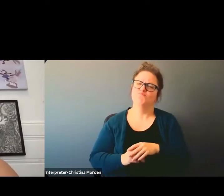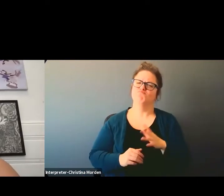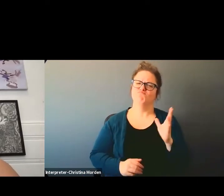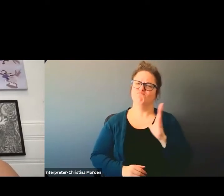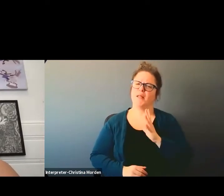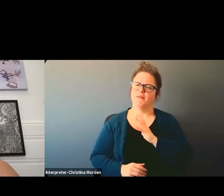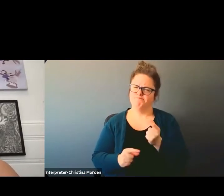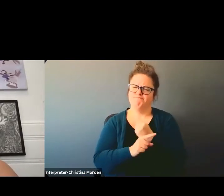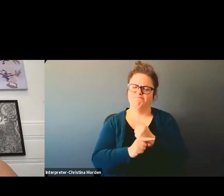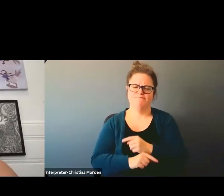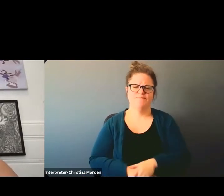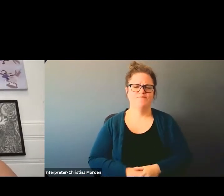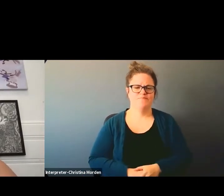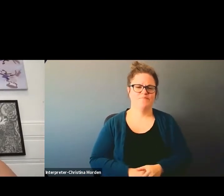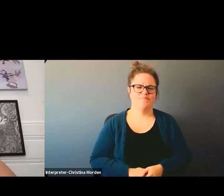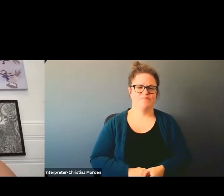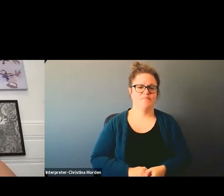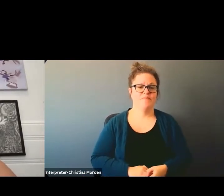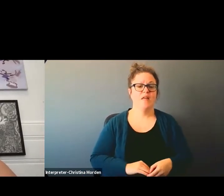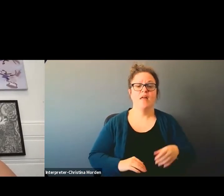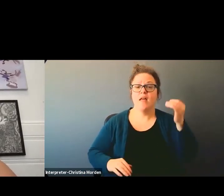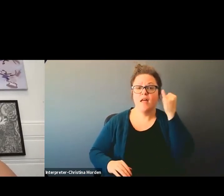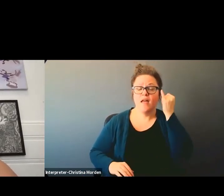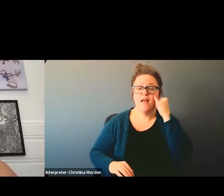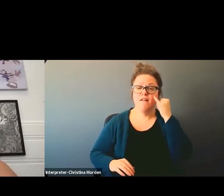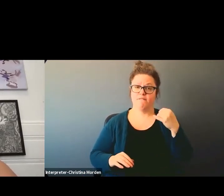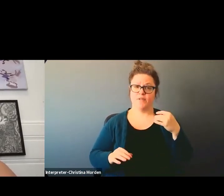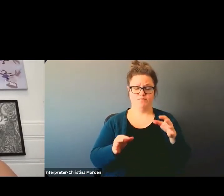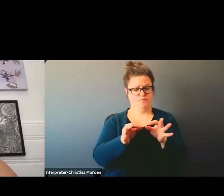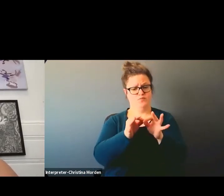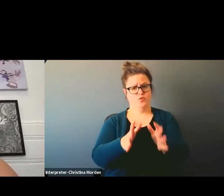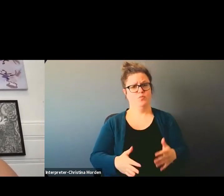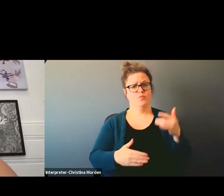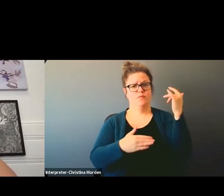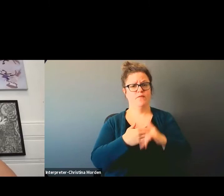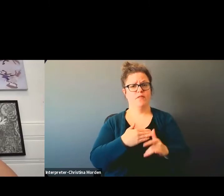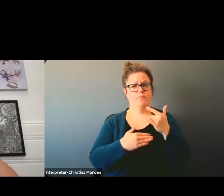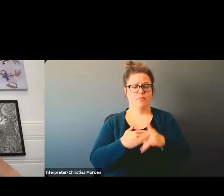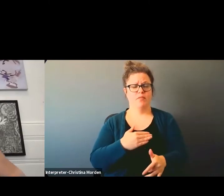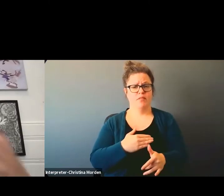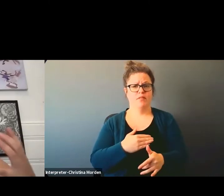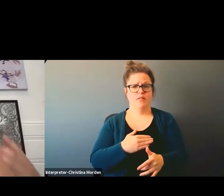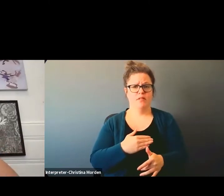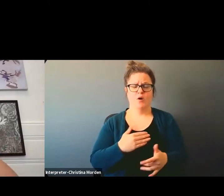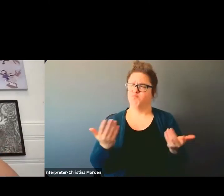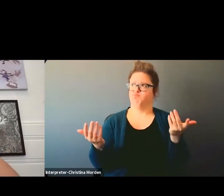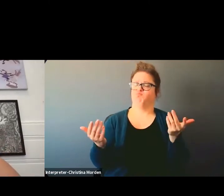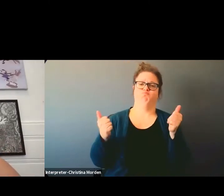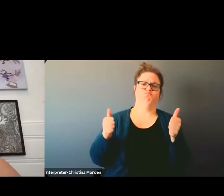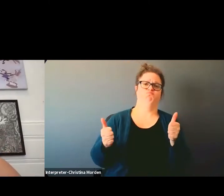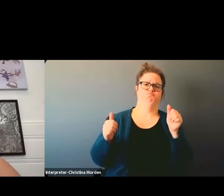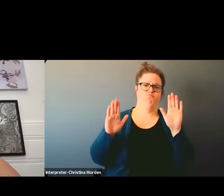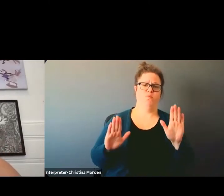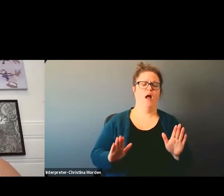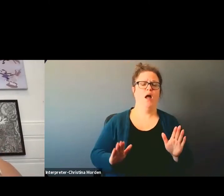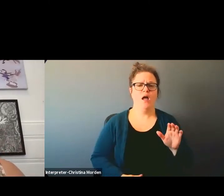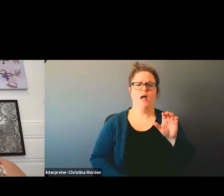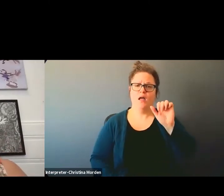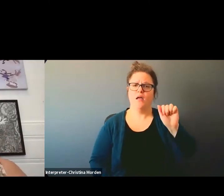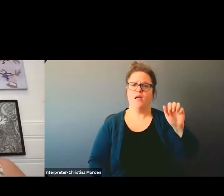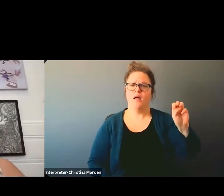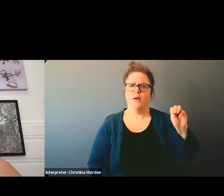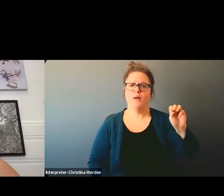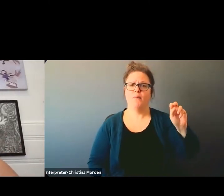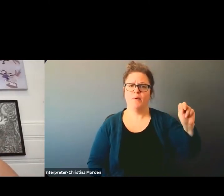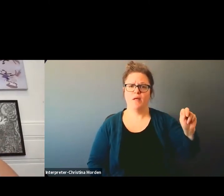courteous. If you do have ASL interpretation available, that's great. We really try to do that for all of